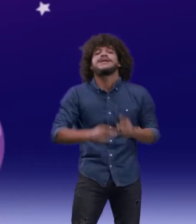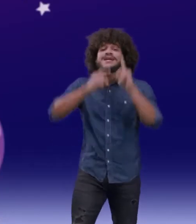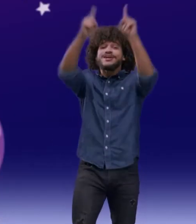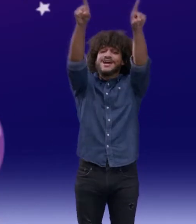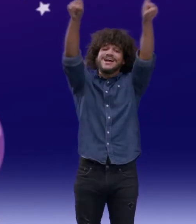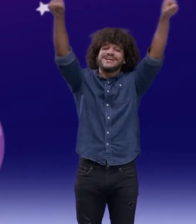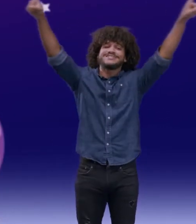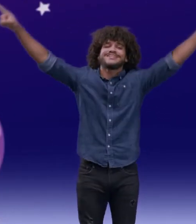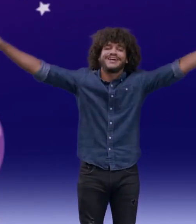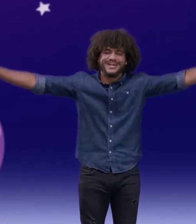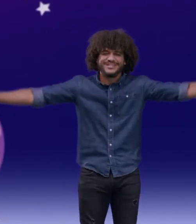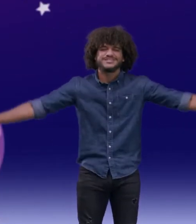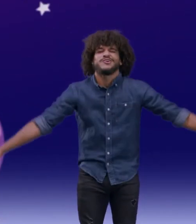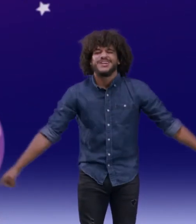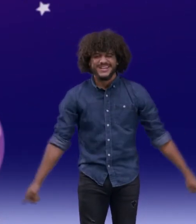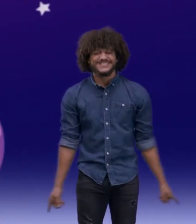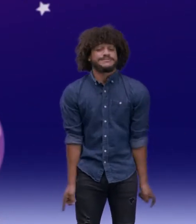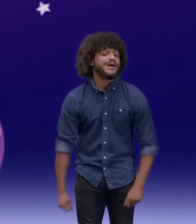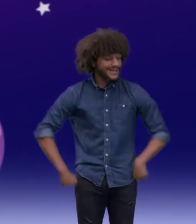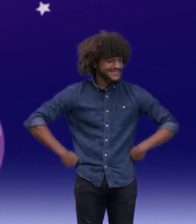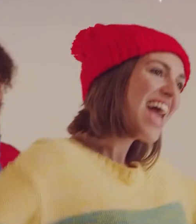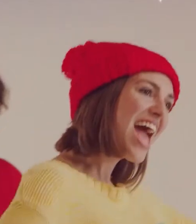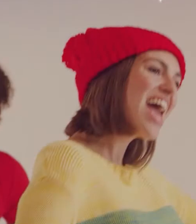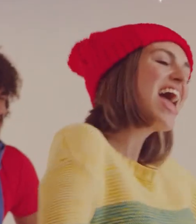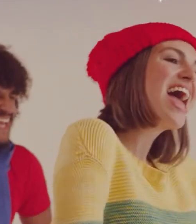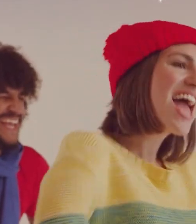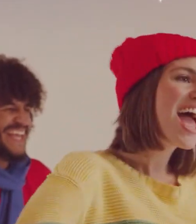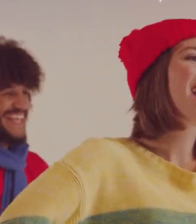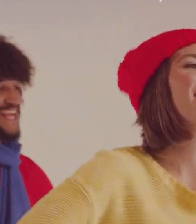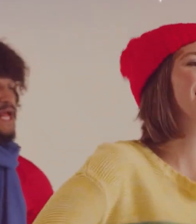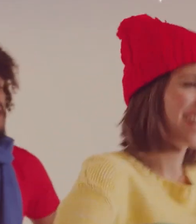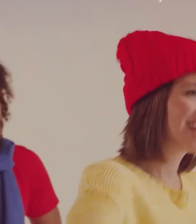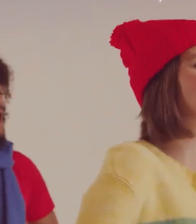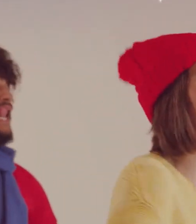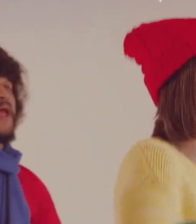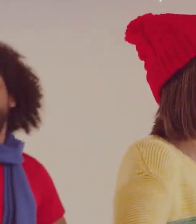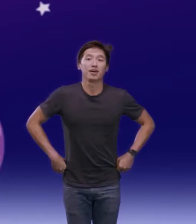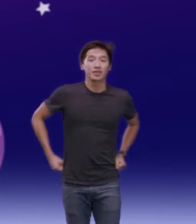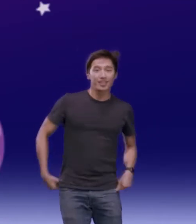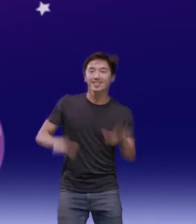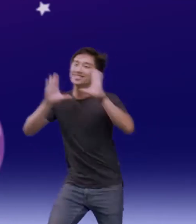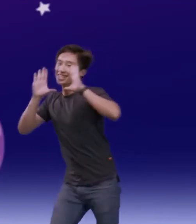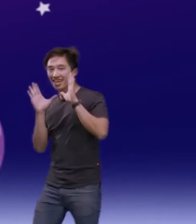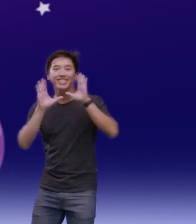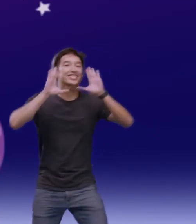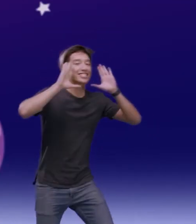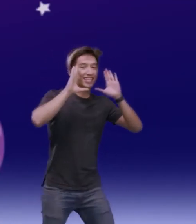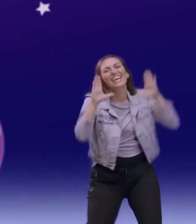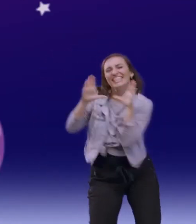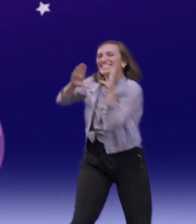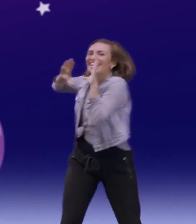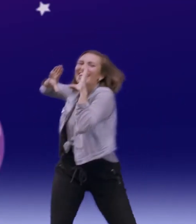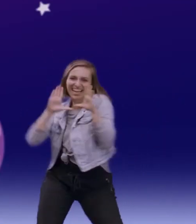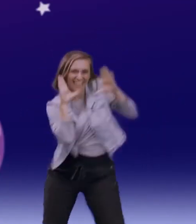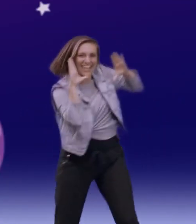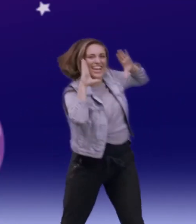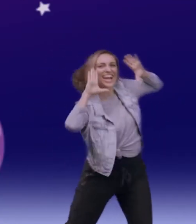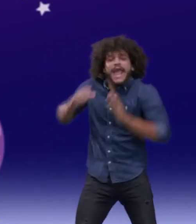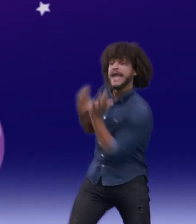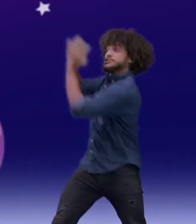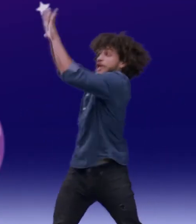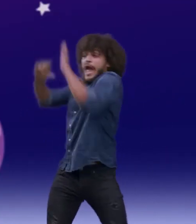Because it's Christmas Day So I'm gonna sing, sing, sing